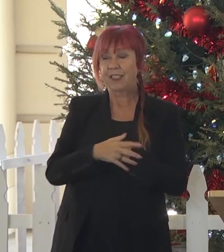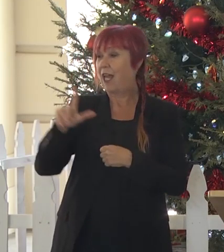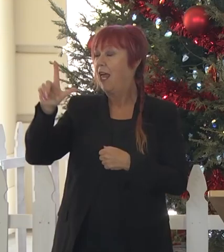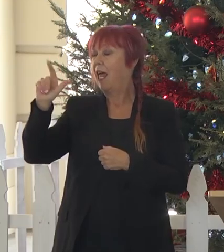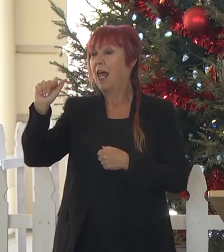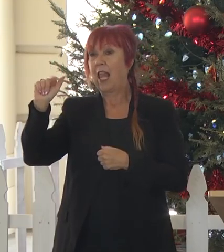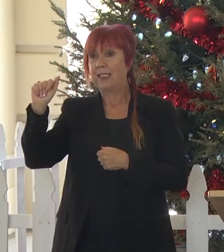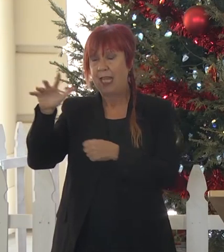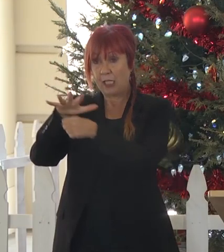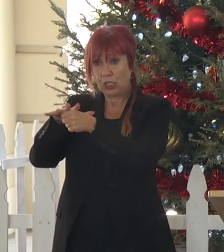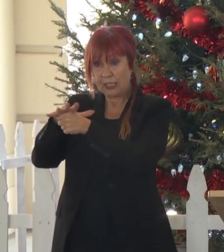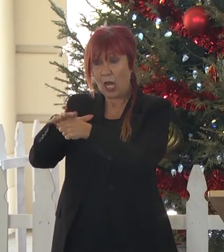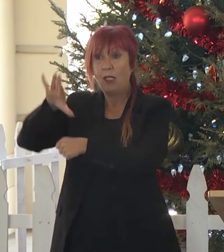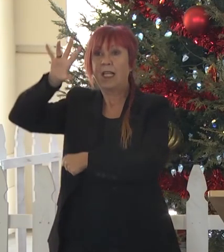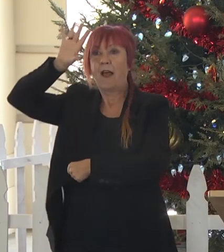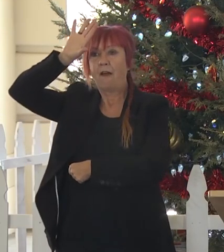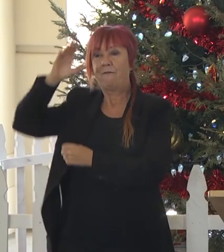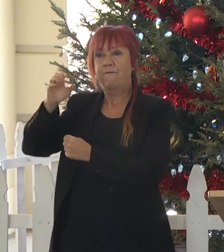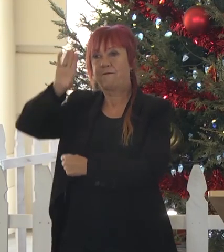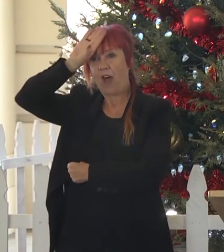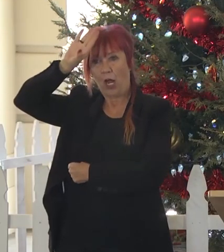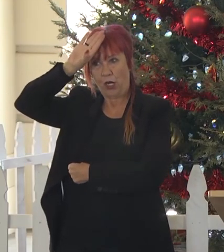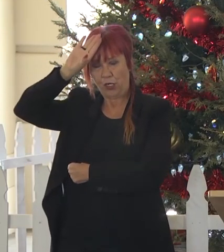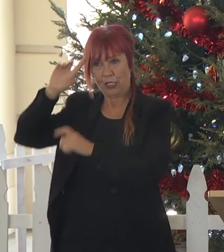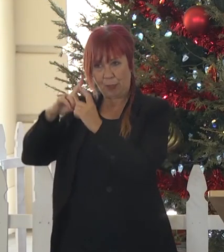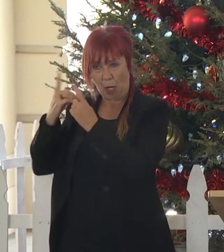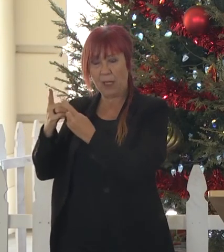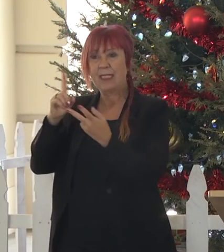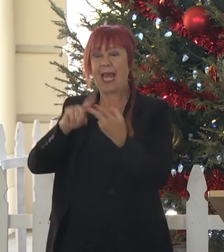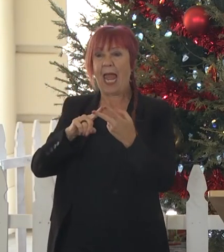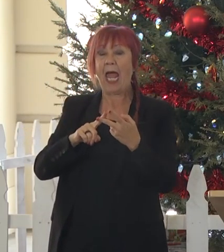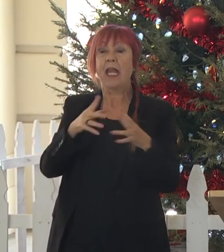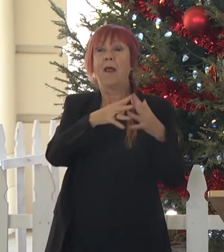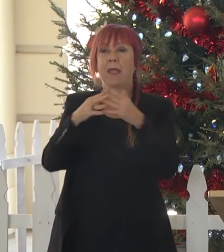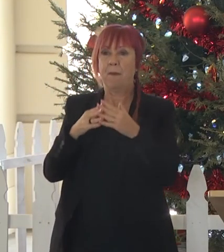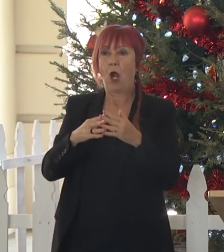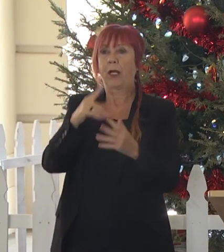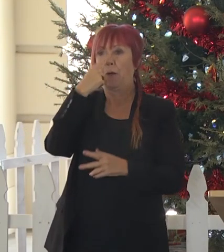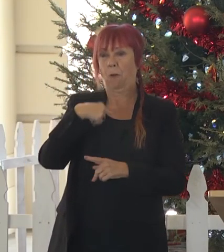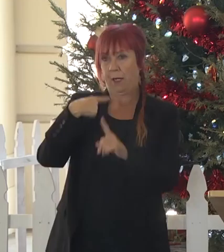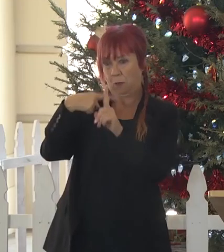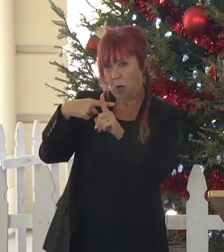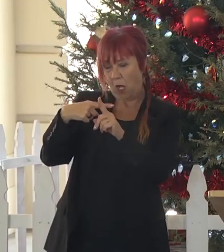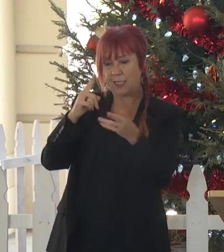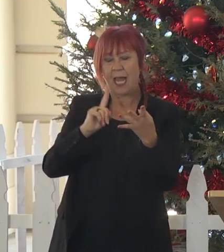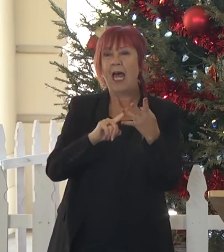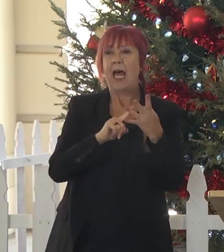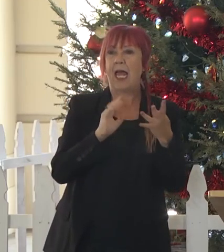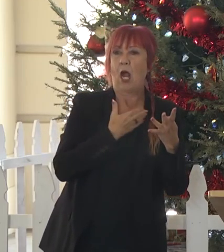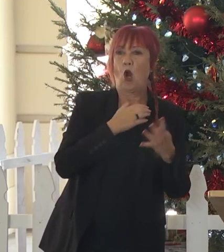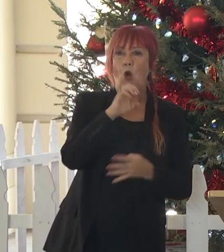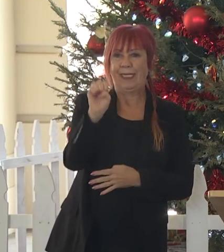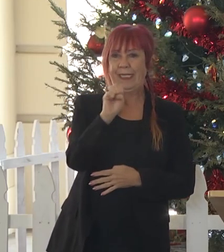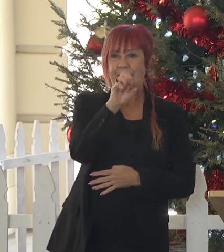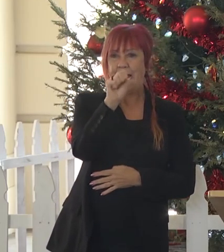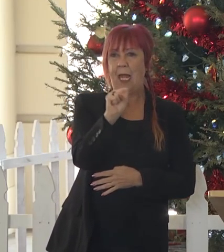Angeles area fire departments, as well as the American Red Cross and our own EMS